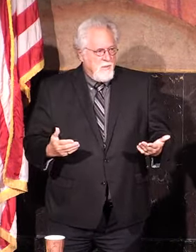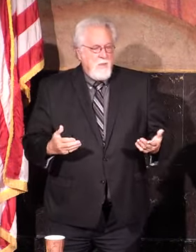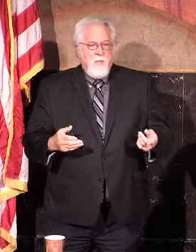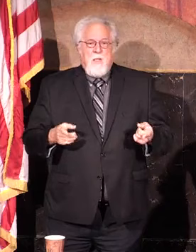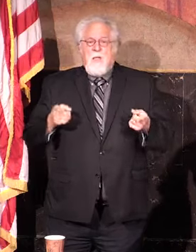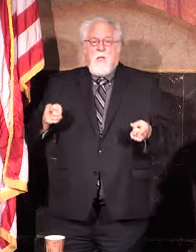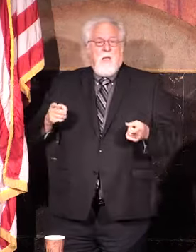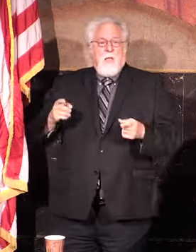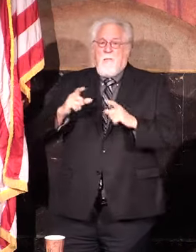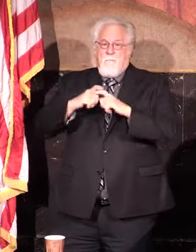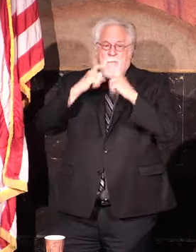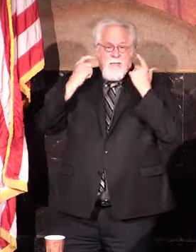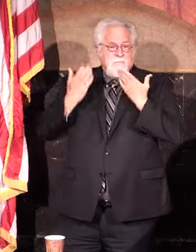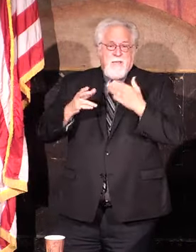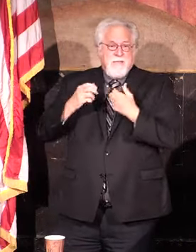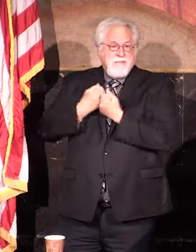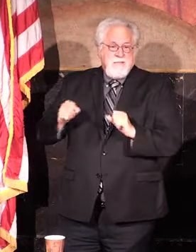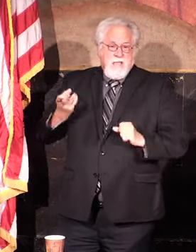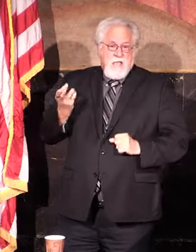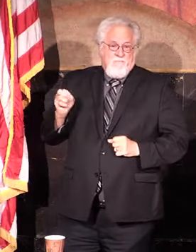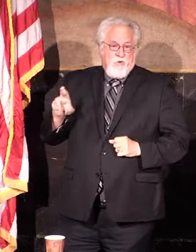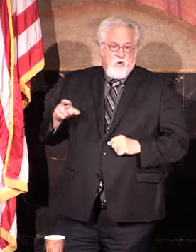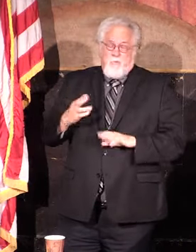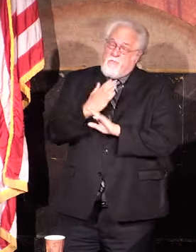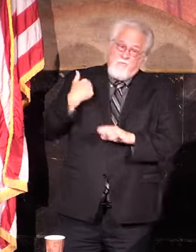cousin. This was before we knew this.